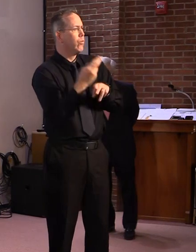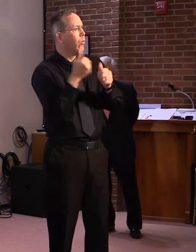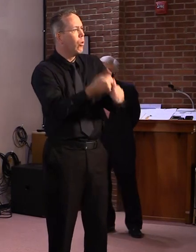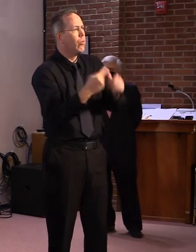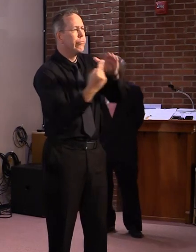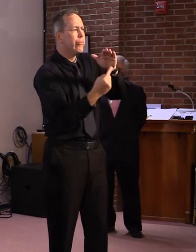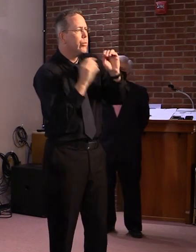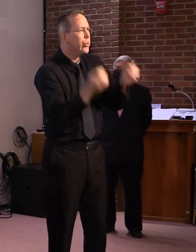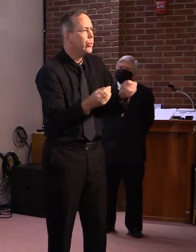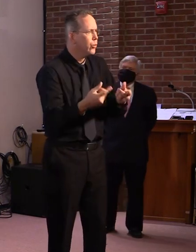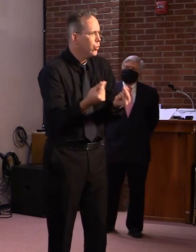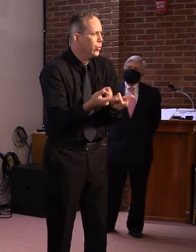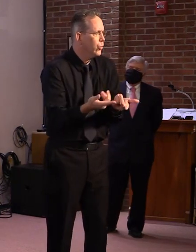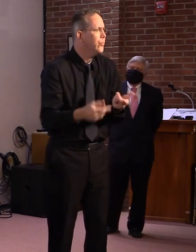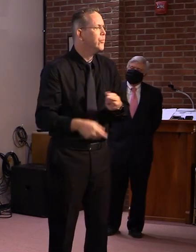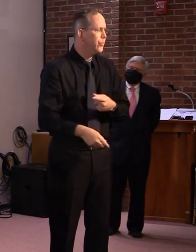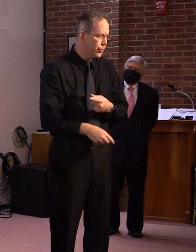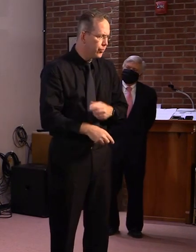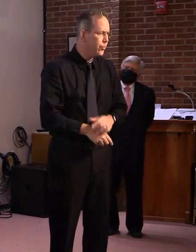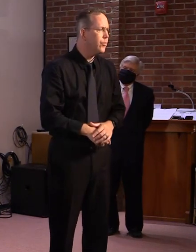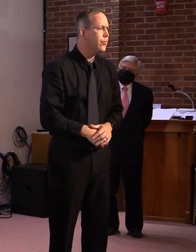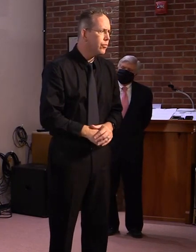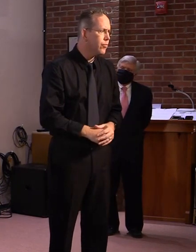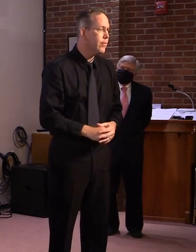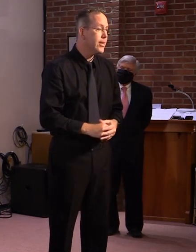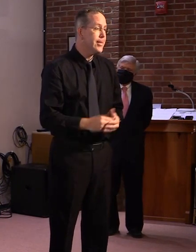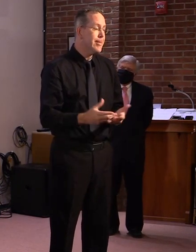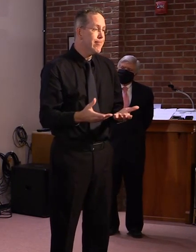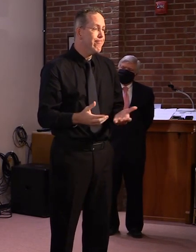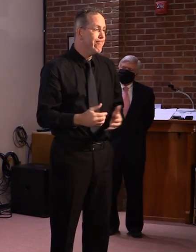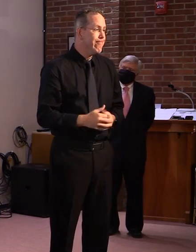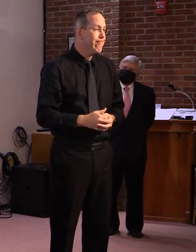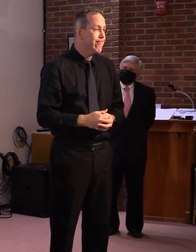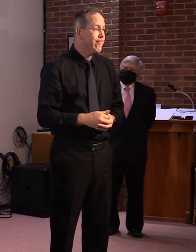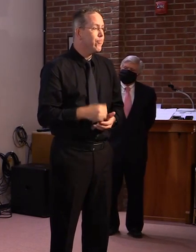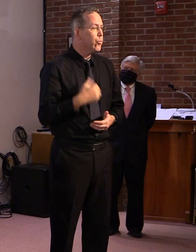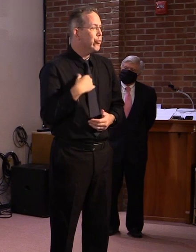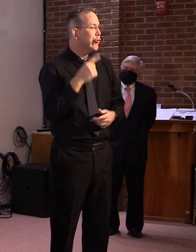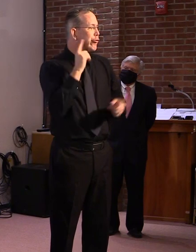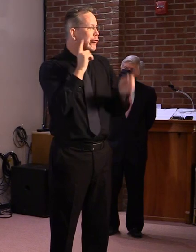I'd refer to Commissioner Sherling. I'm not sure that there's anything